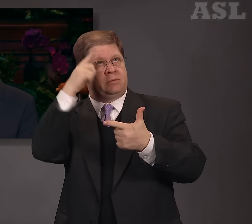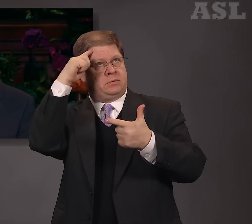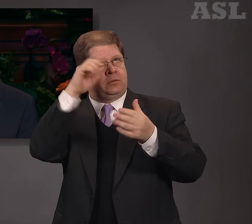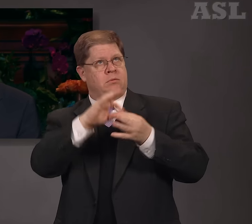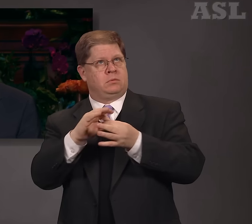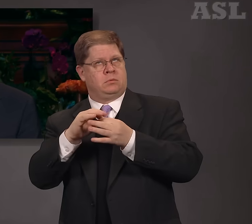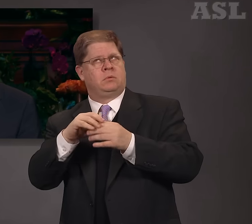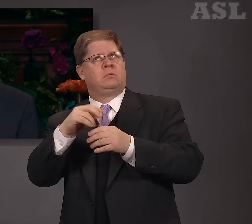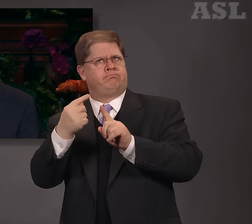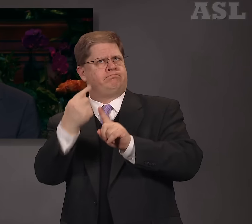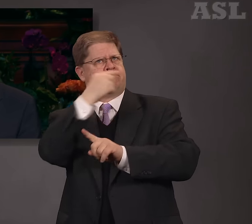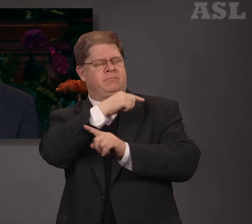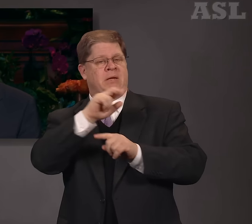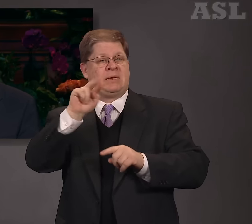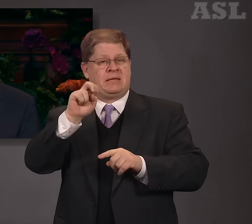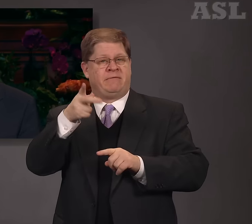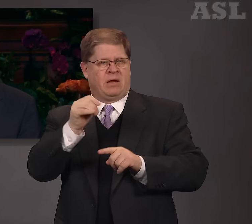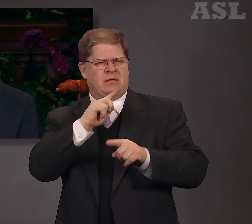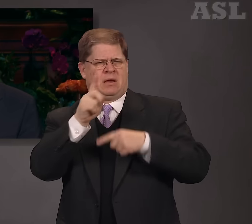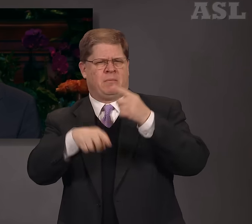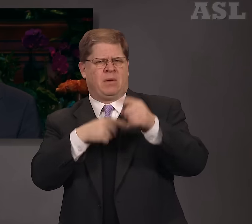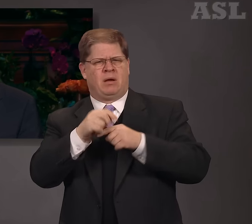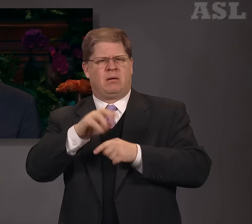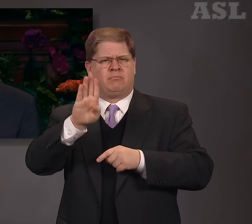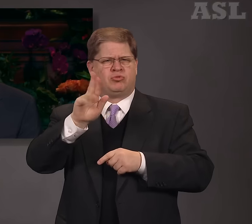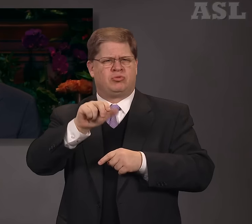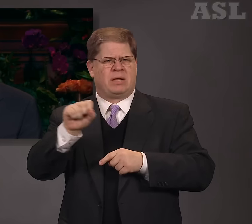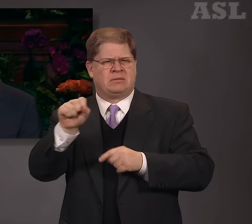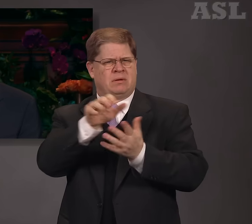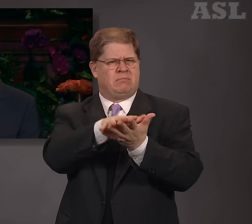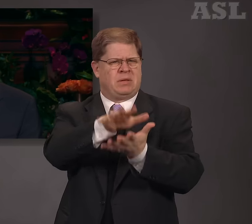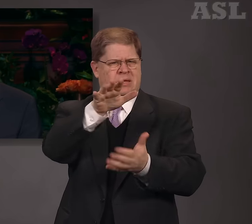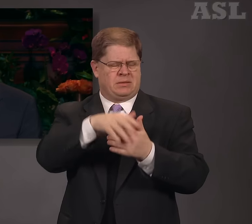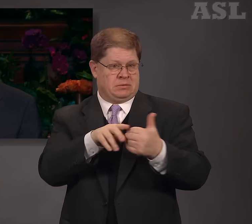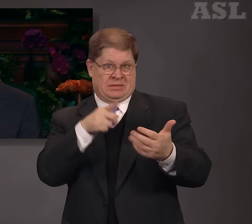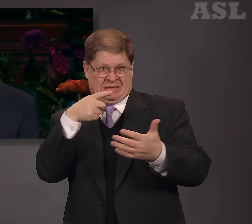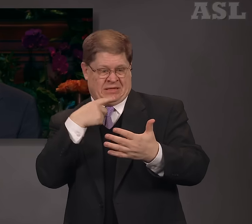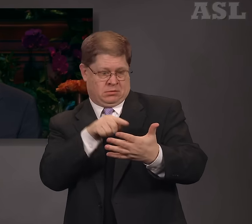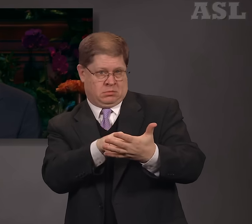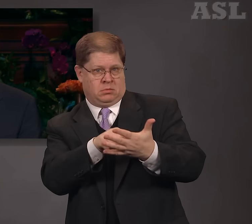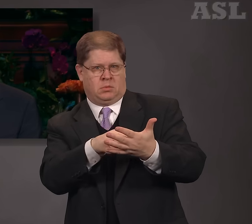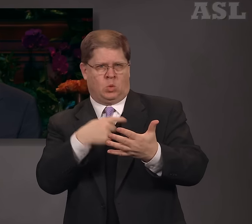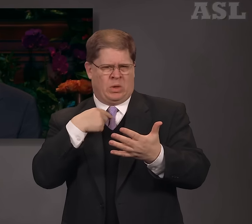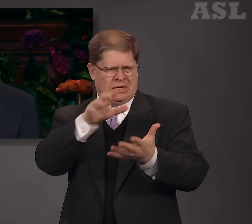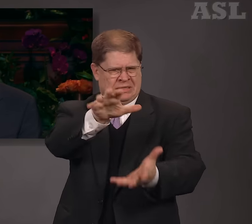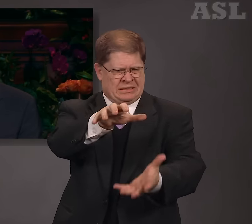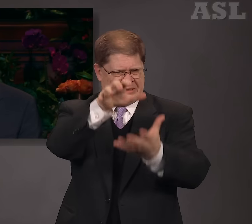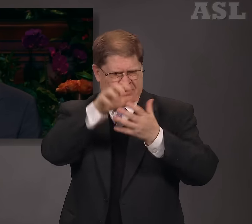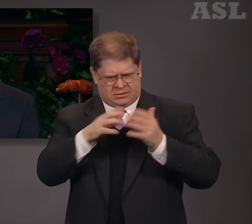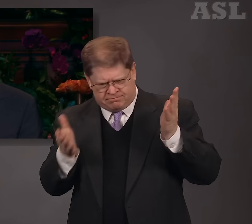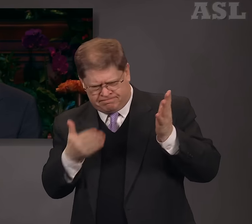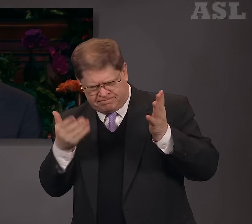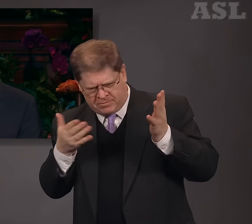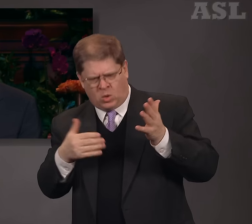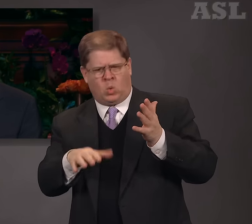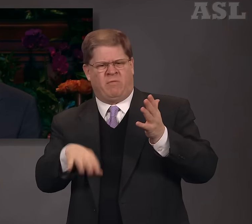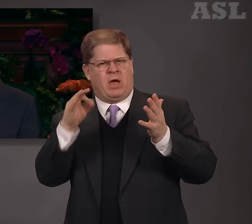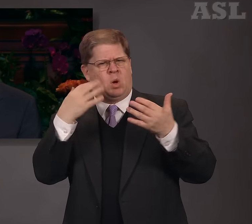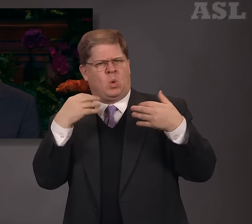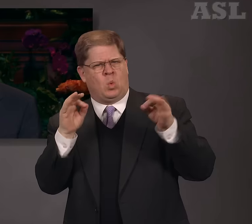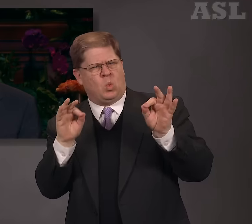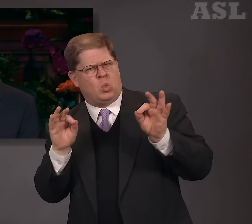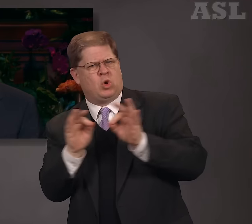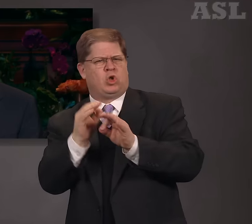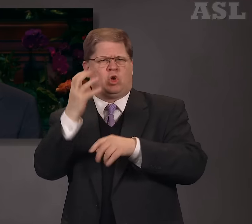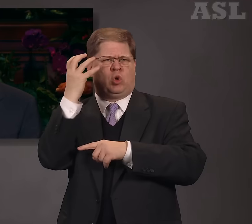said previously about the brass plates. "We had obtained the records and searched them, and found that they were of great worth unto